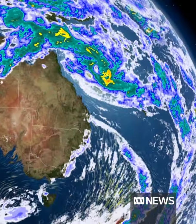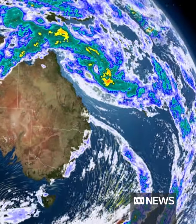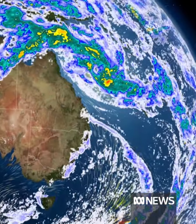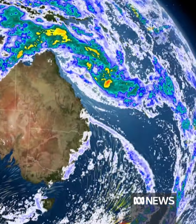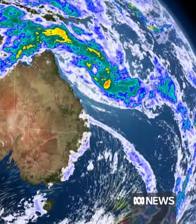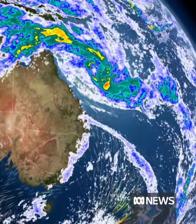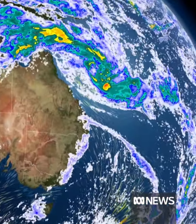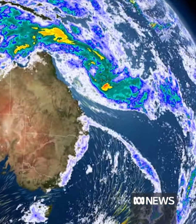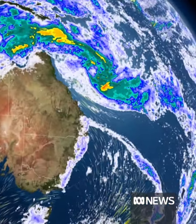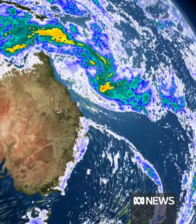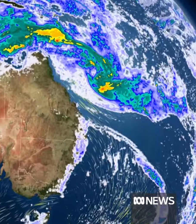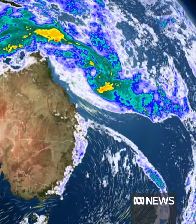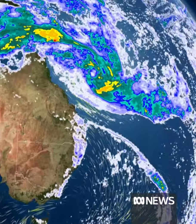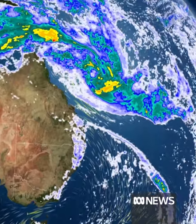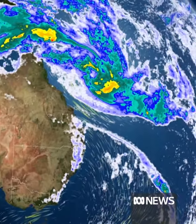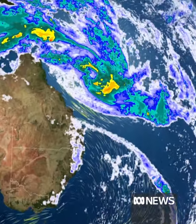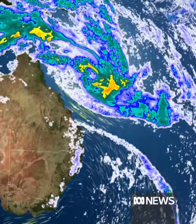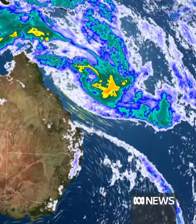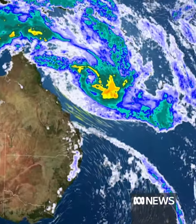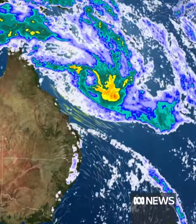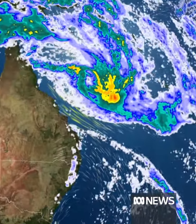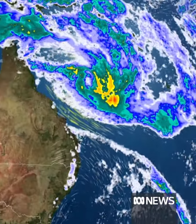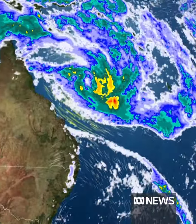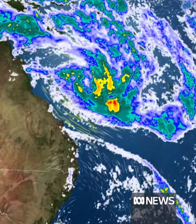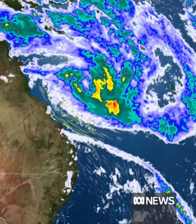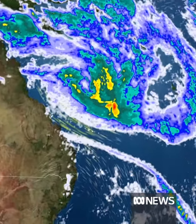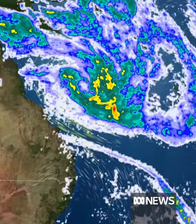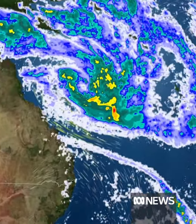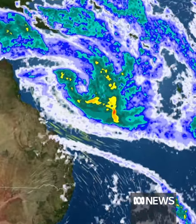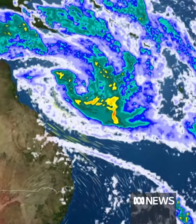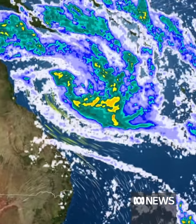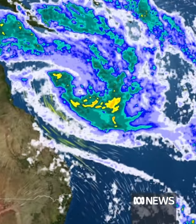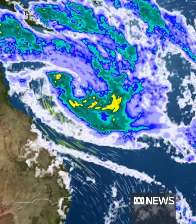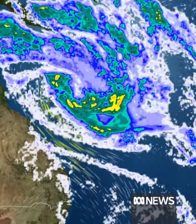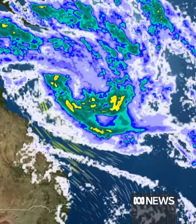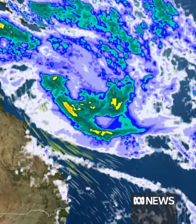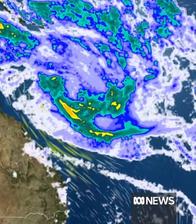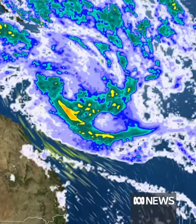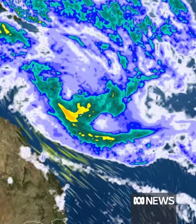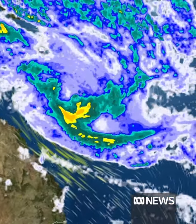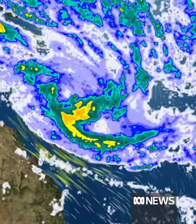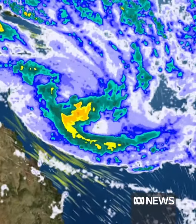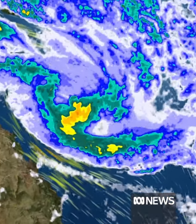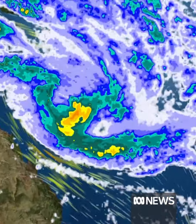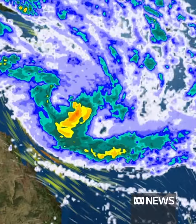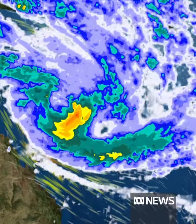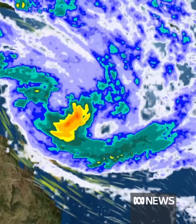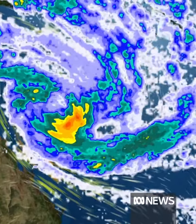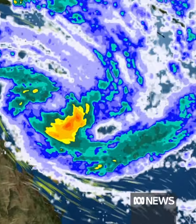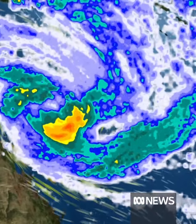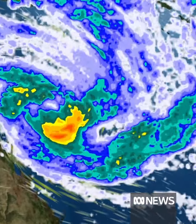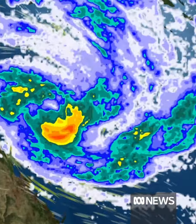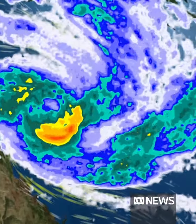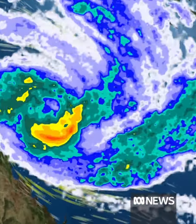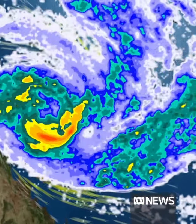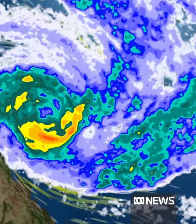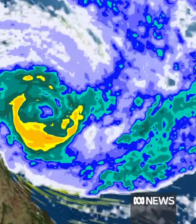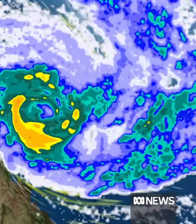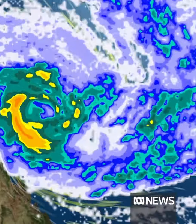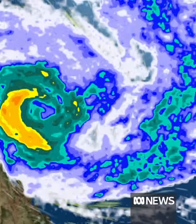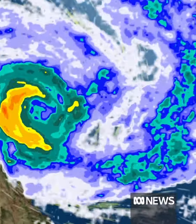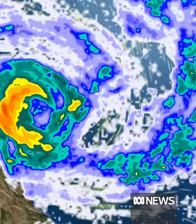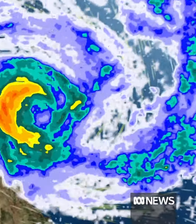slow-moving tropical low is expected to develop into Cyclone Kirrily in the Coral Sea later today or early tomorrow morning before